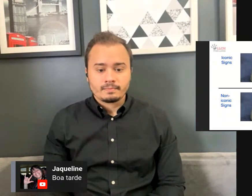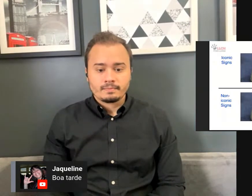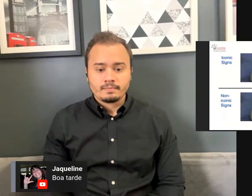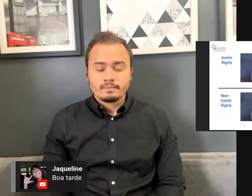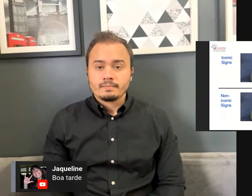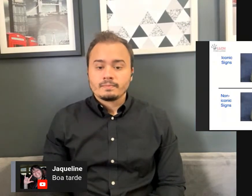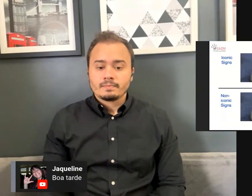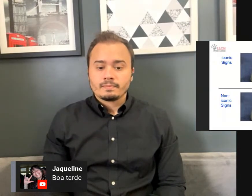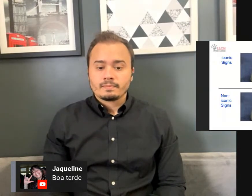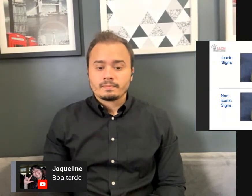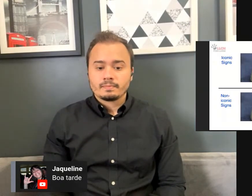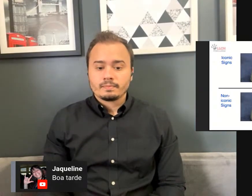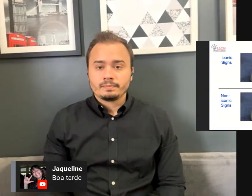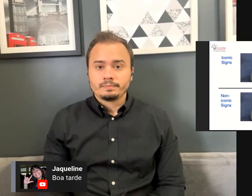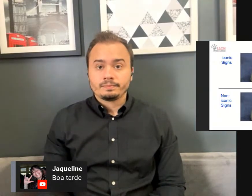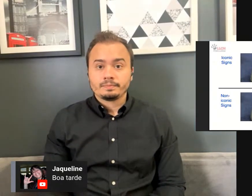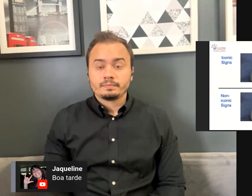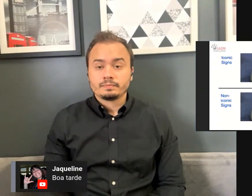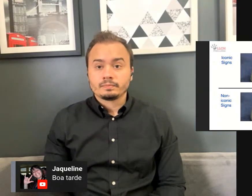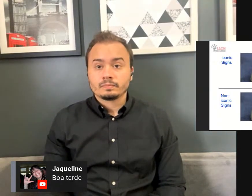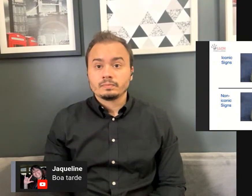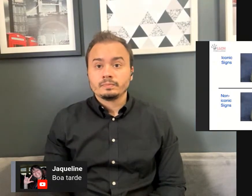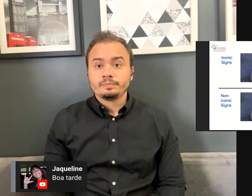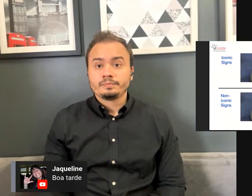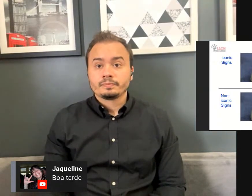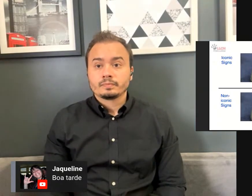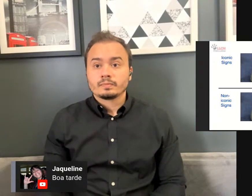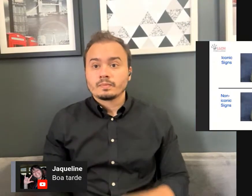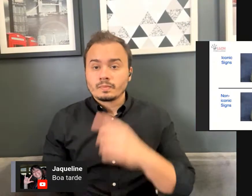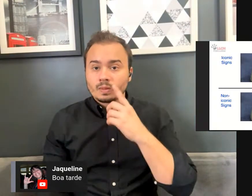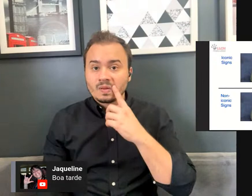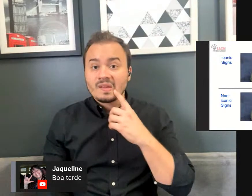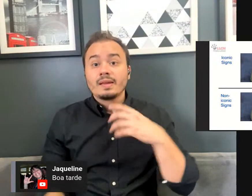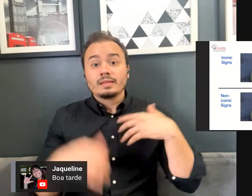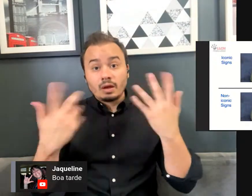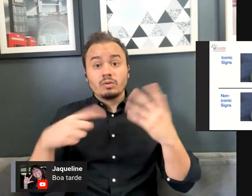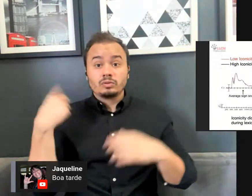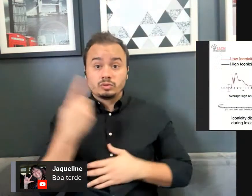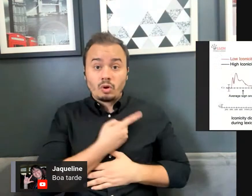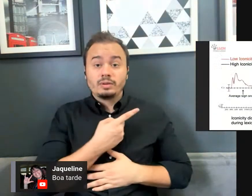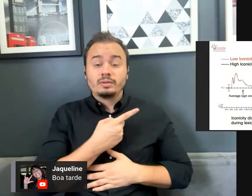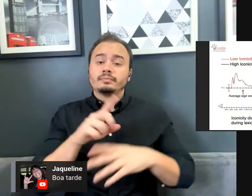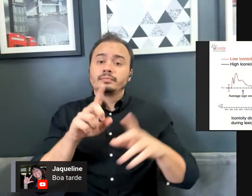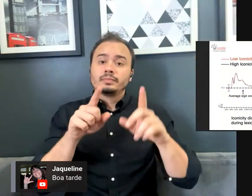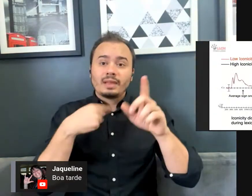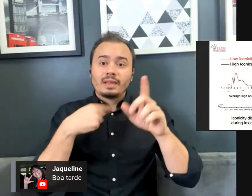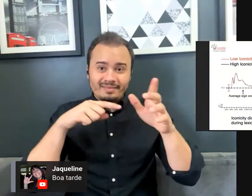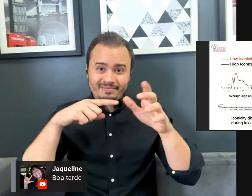Again, in our LME analyses, we're going to be controlling for concreteness and for frequency.